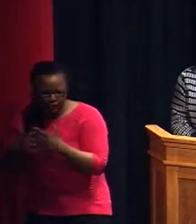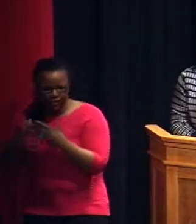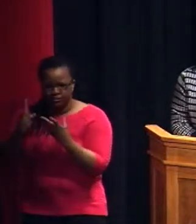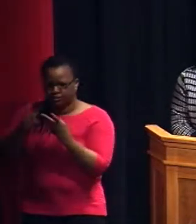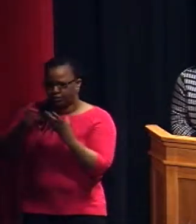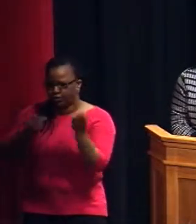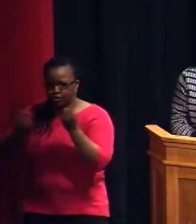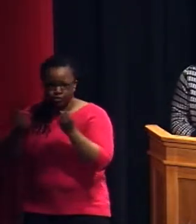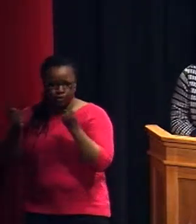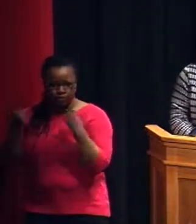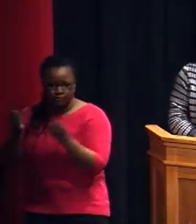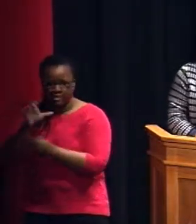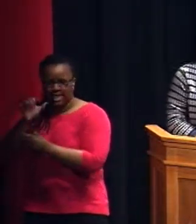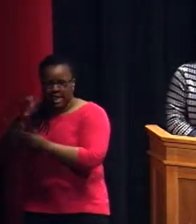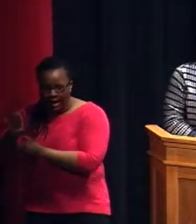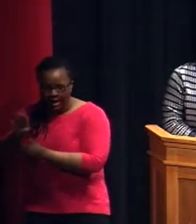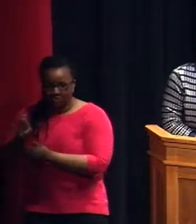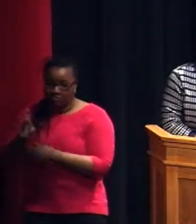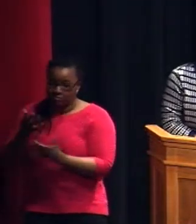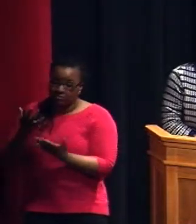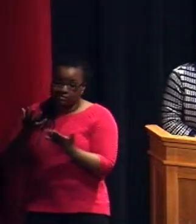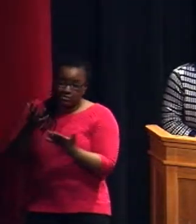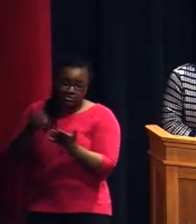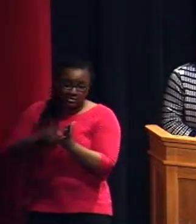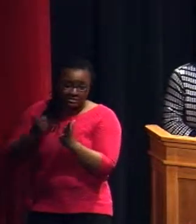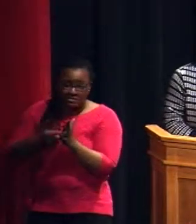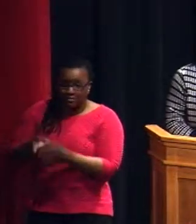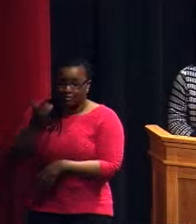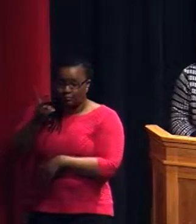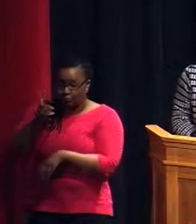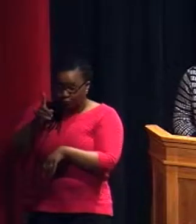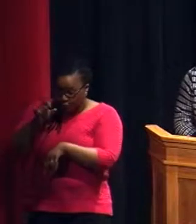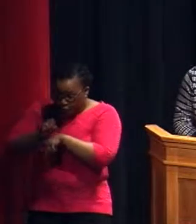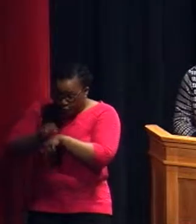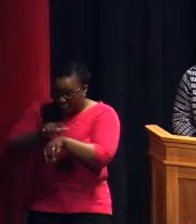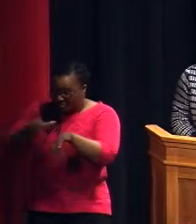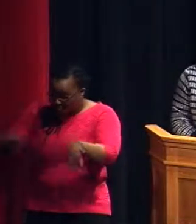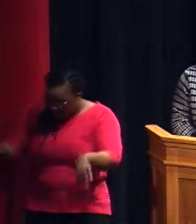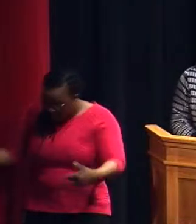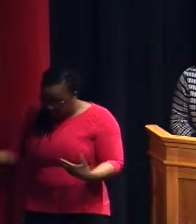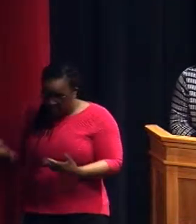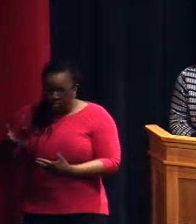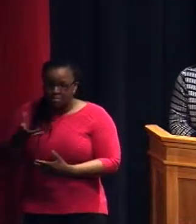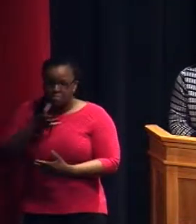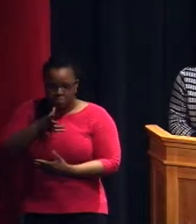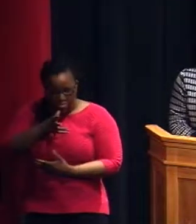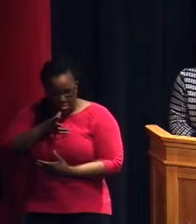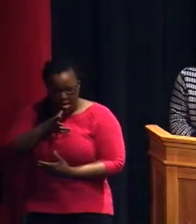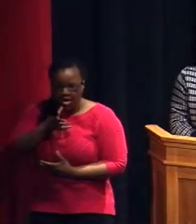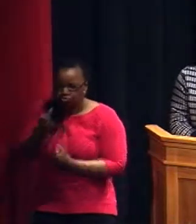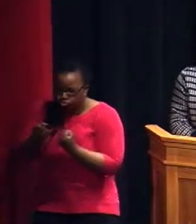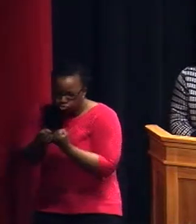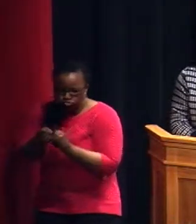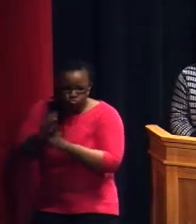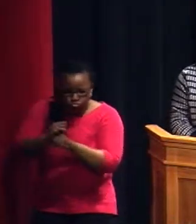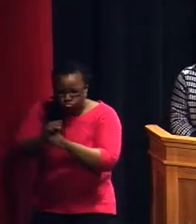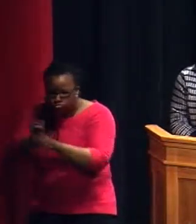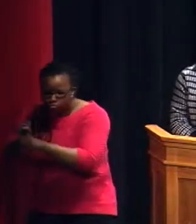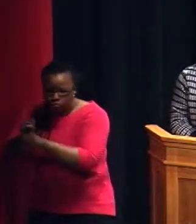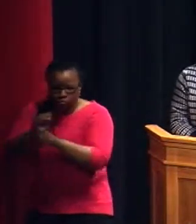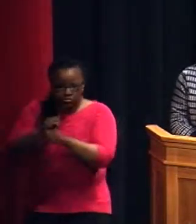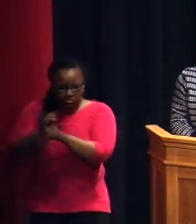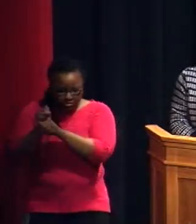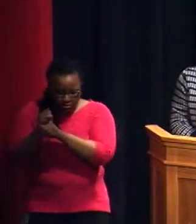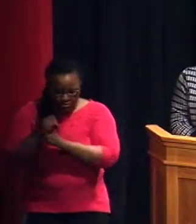did those things simultaneously. He did whatever it took. My mother also worked, and she was